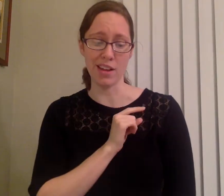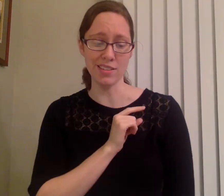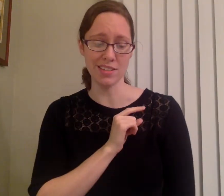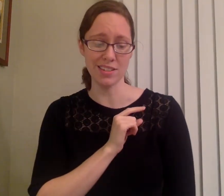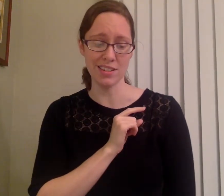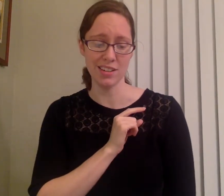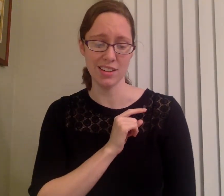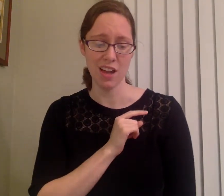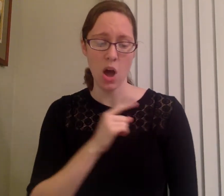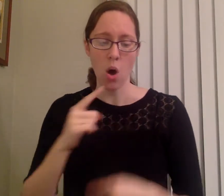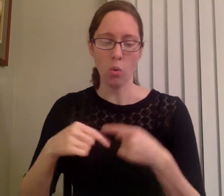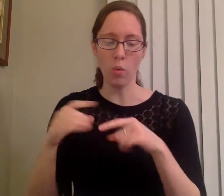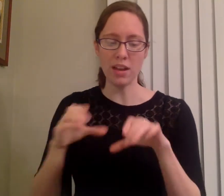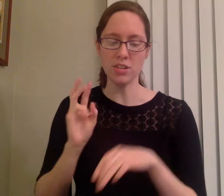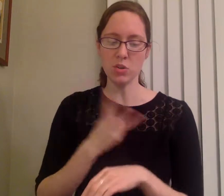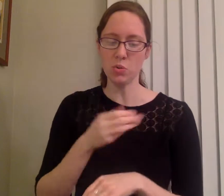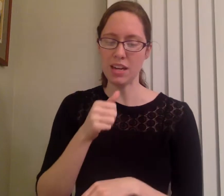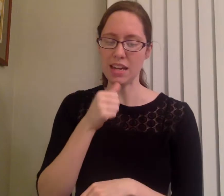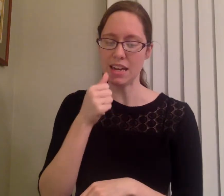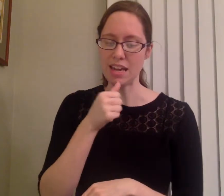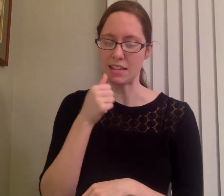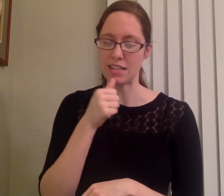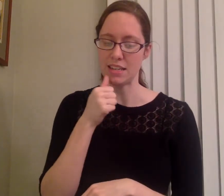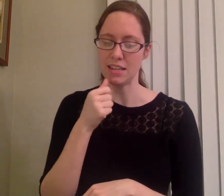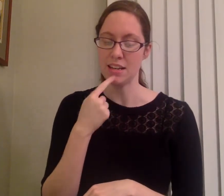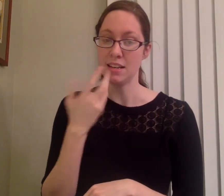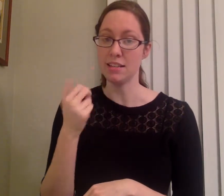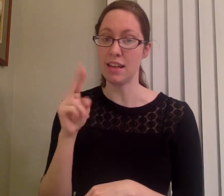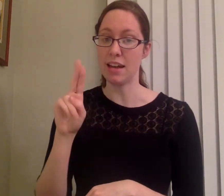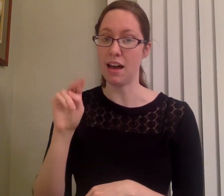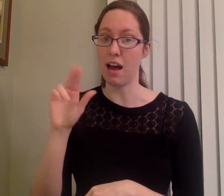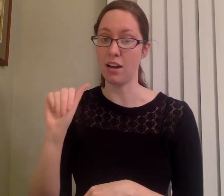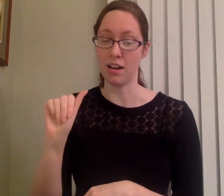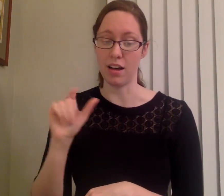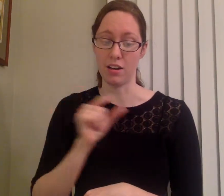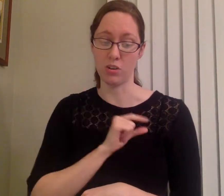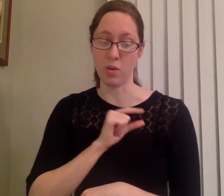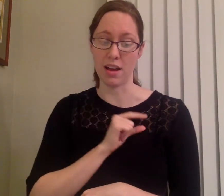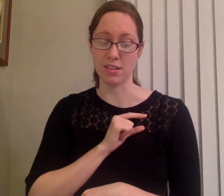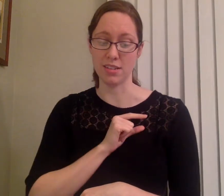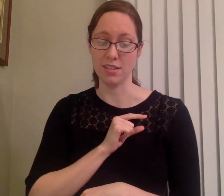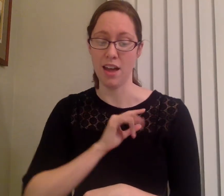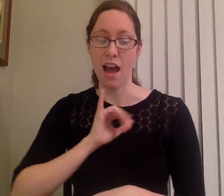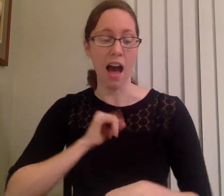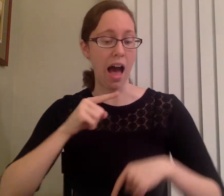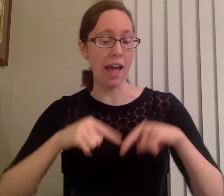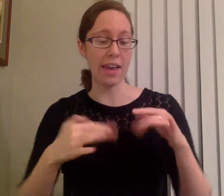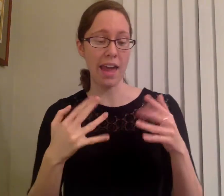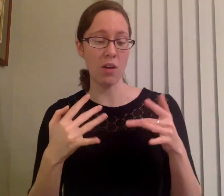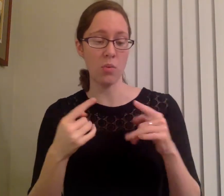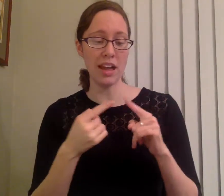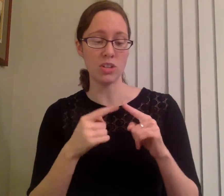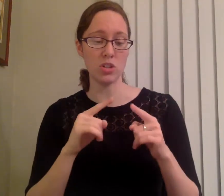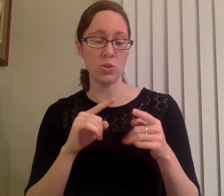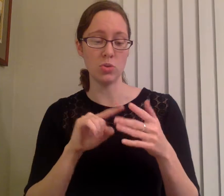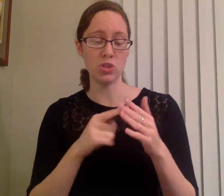Grunt. When do we eat? Said Unca Grunt. I can't wait to